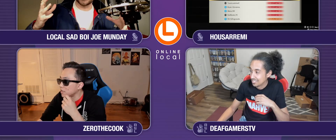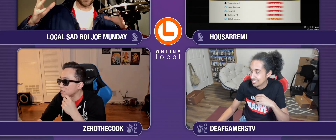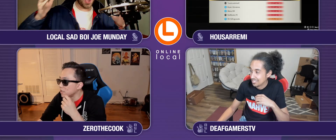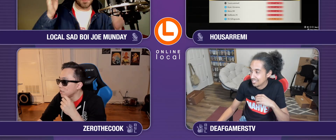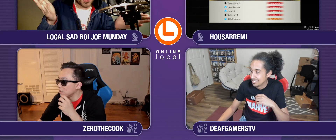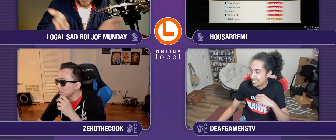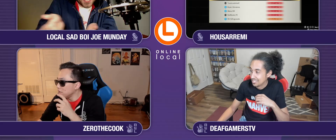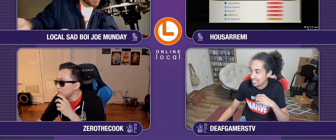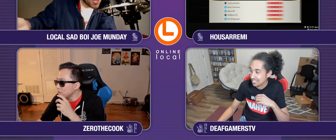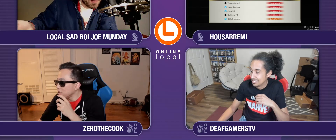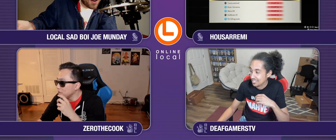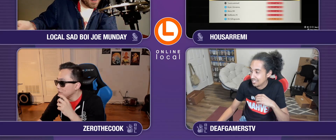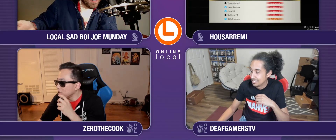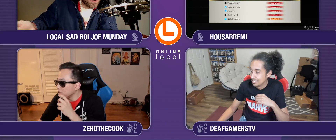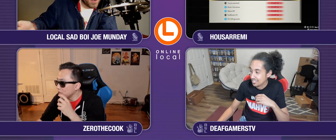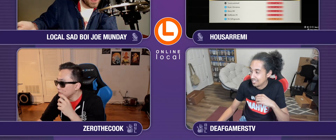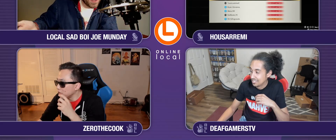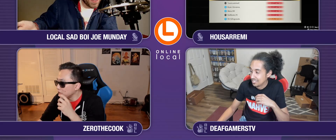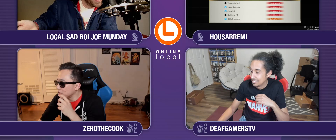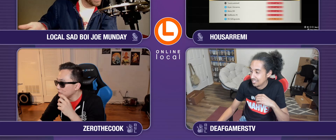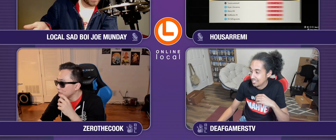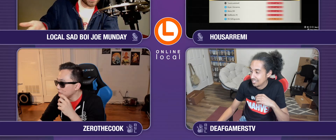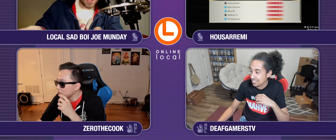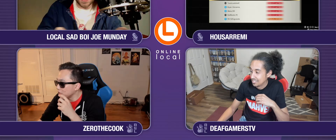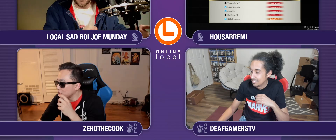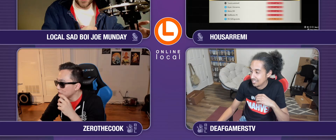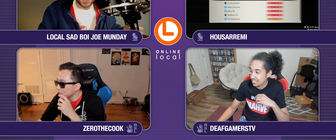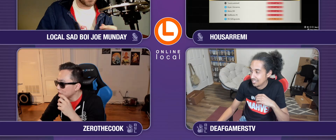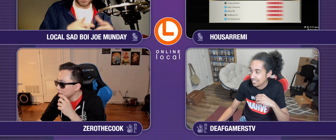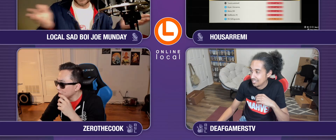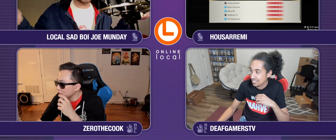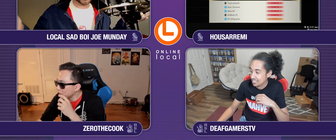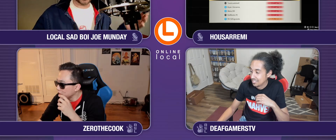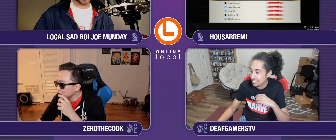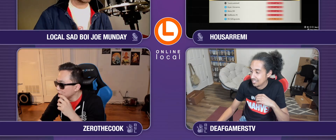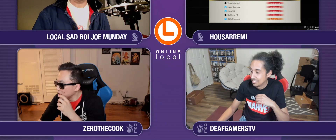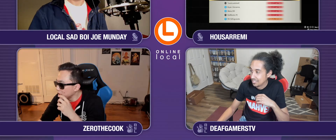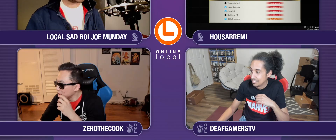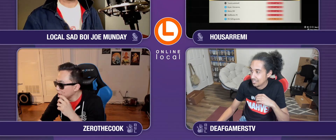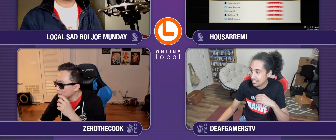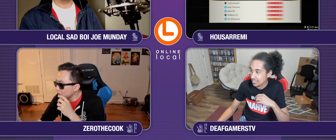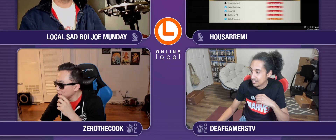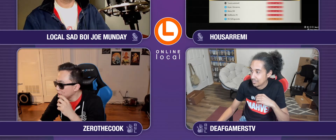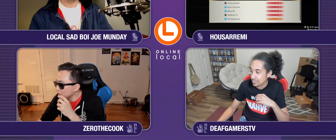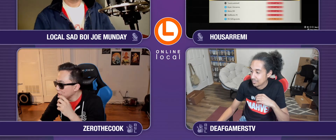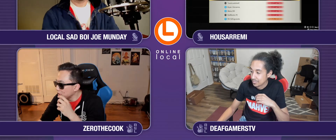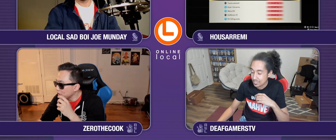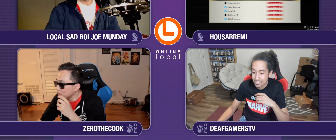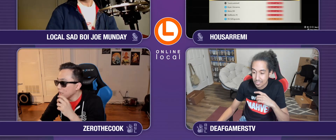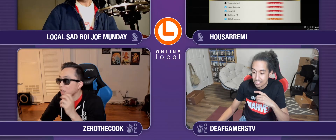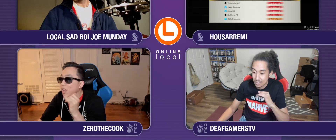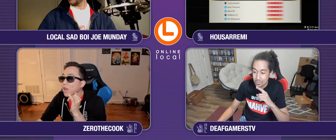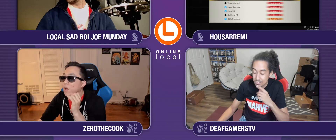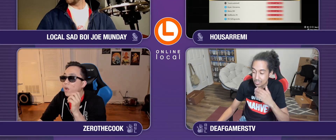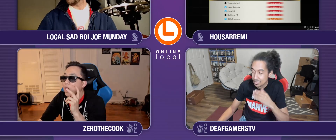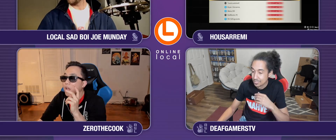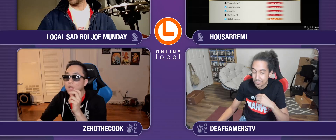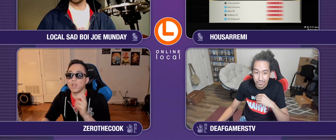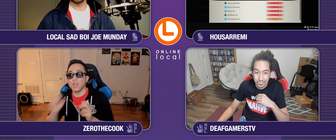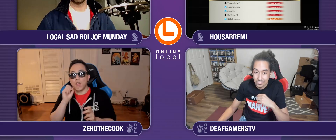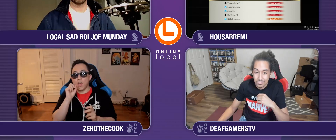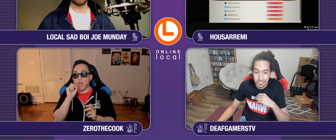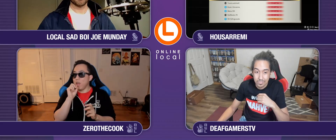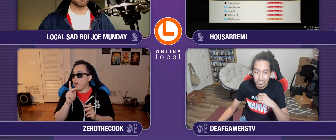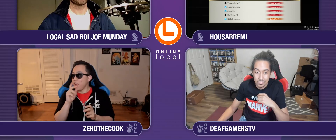Yeah. Oh, she's sitting on a bar. Honestly, where any touch will kill her? On match point, both